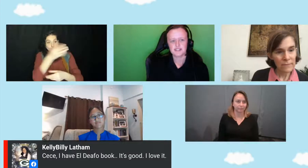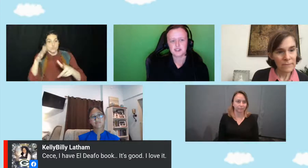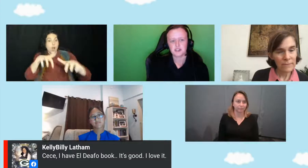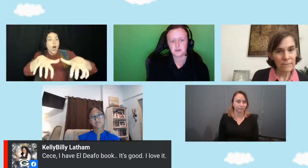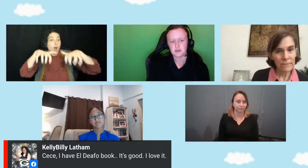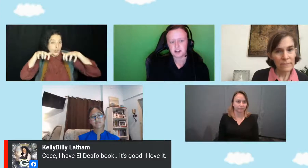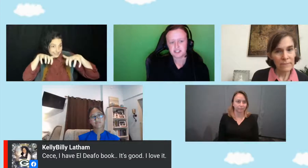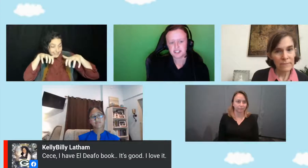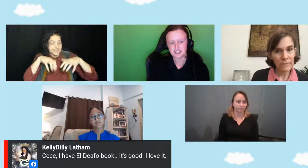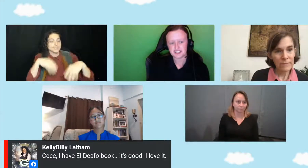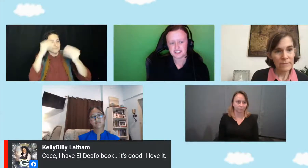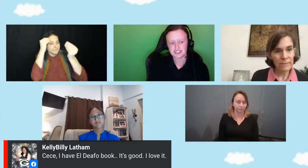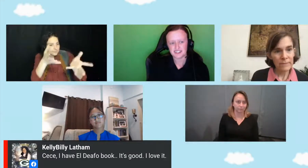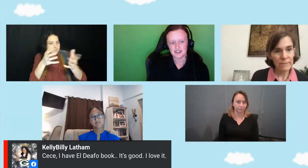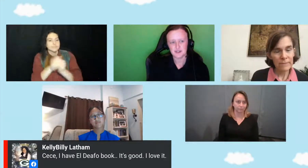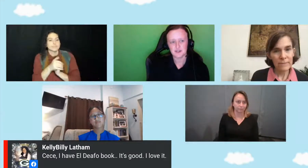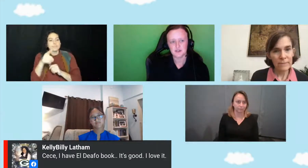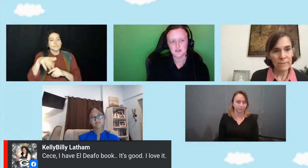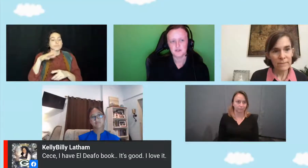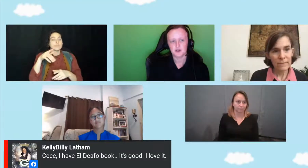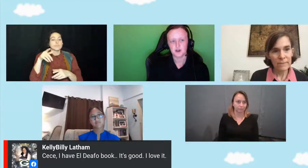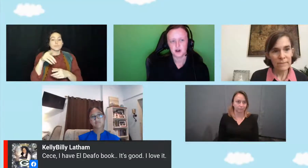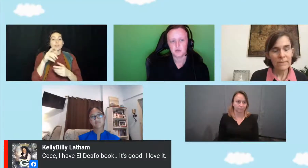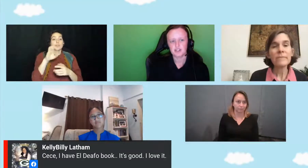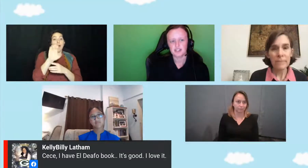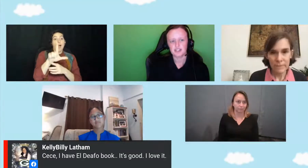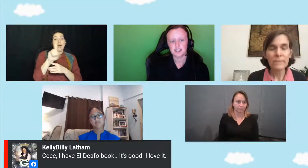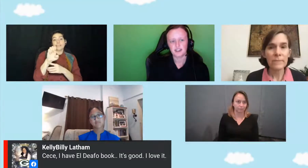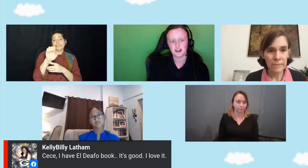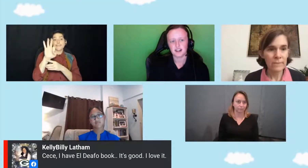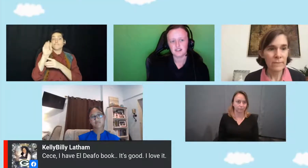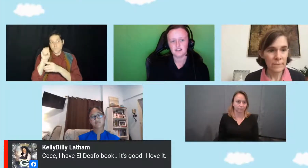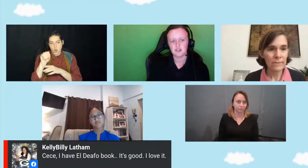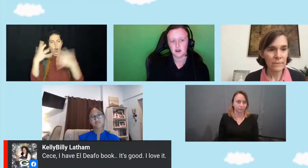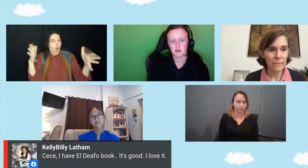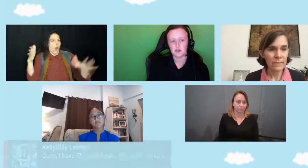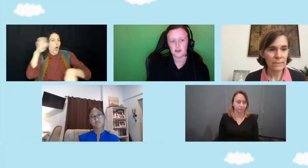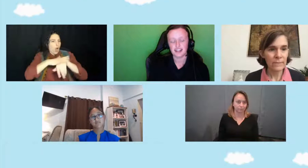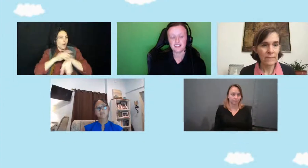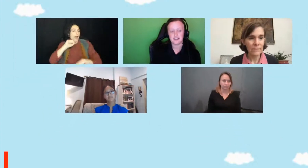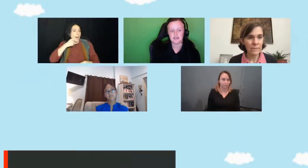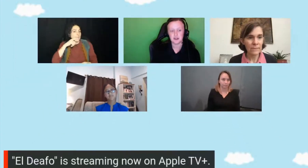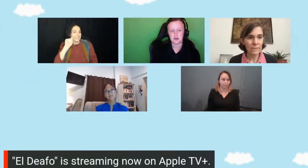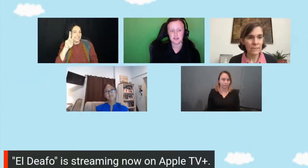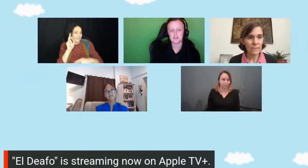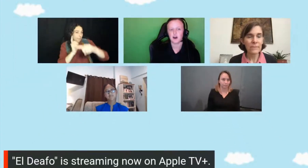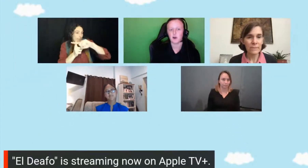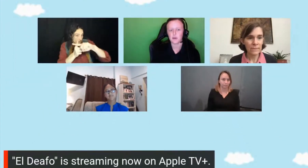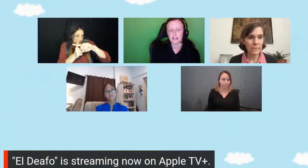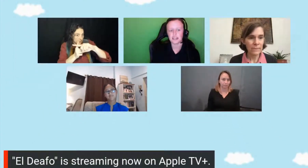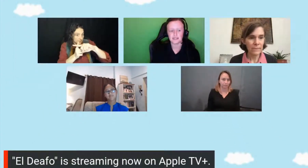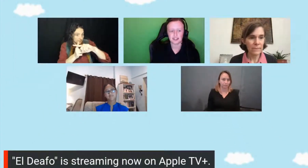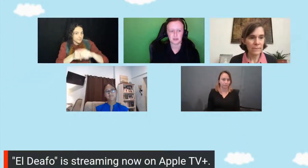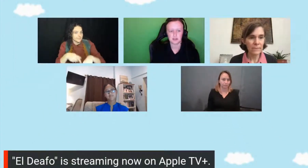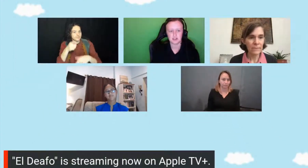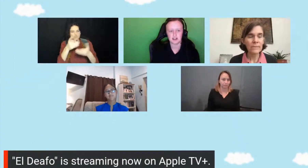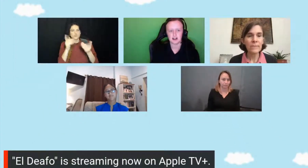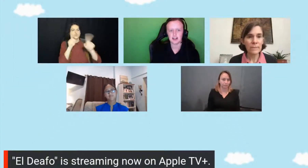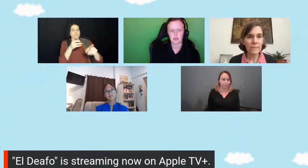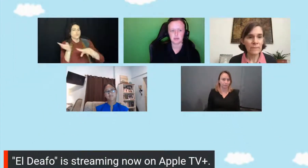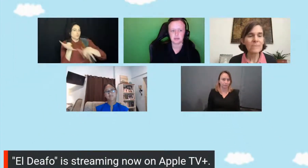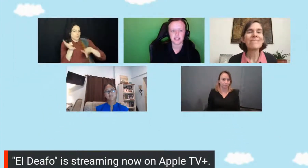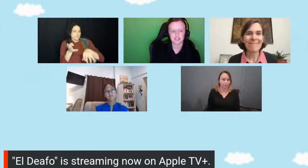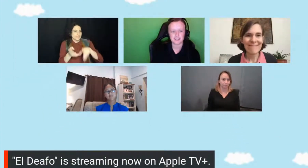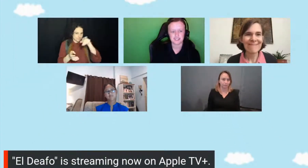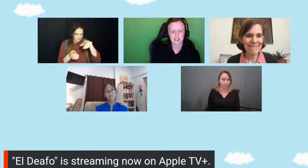so it's a 3-part series. So I want to let the audience know Elodefo is already available